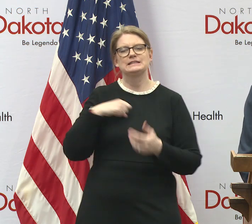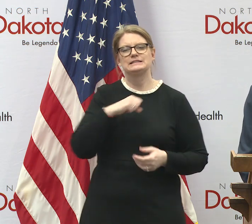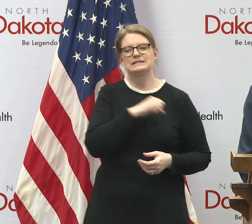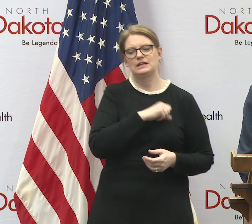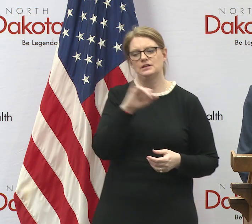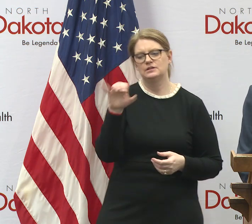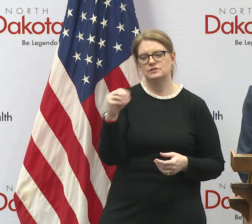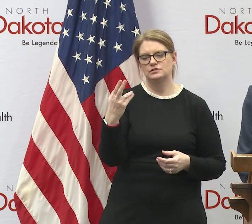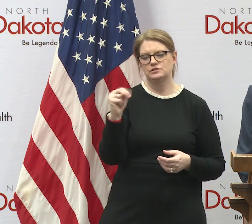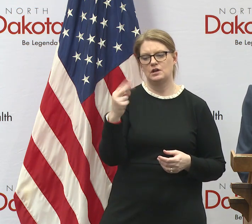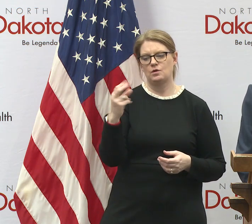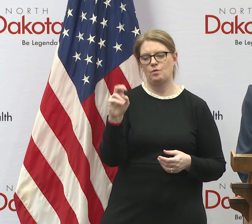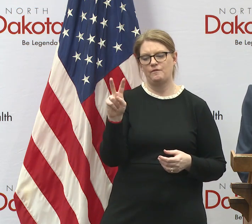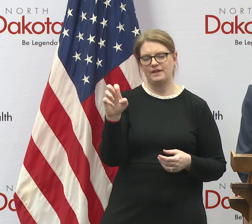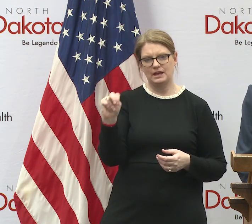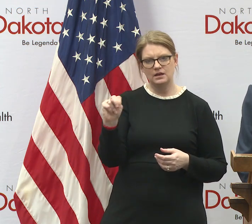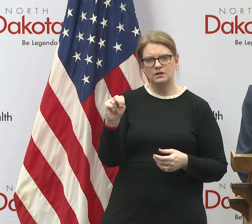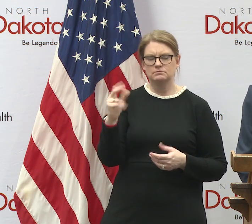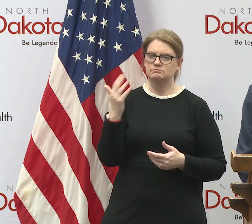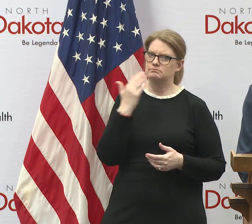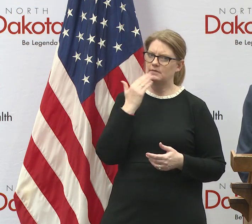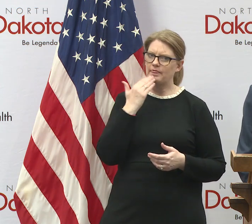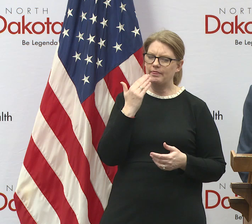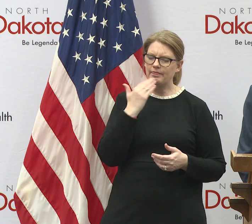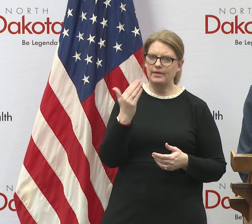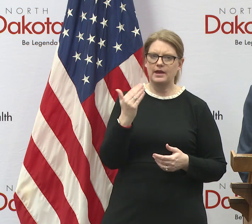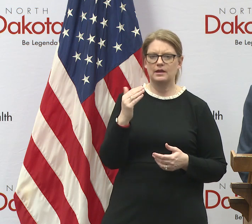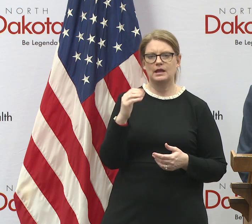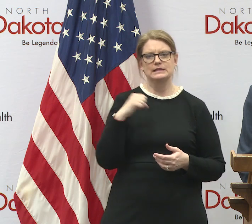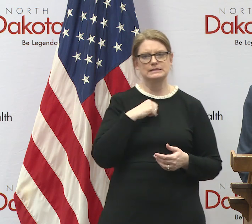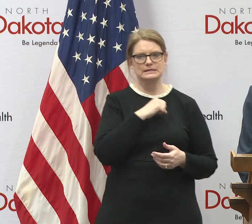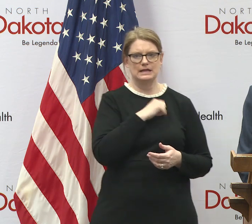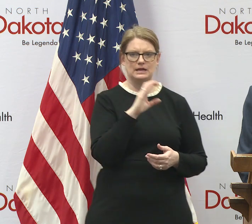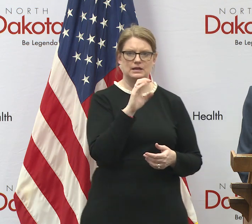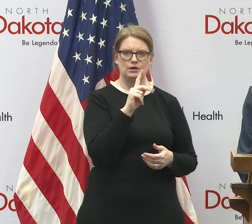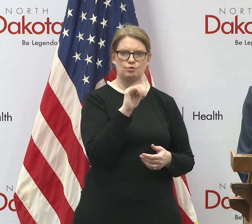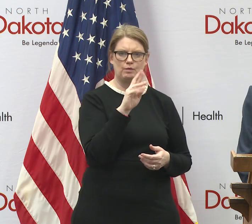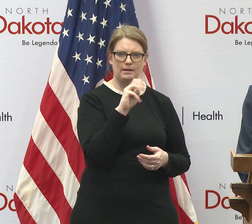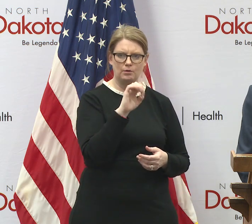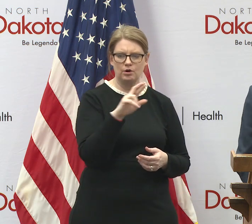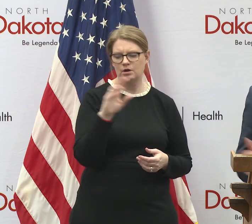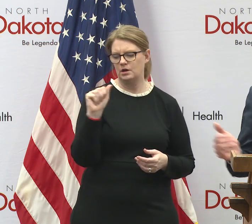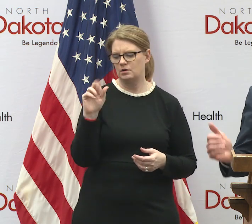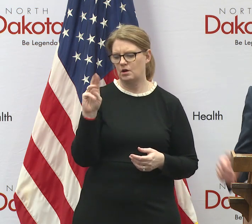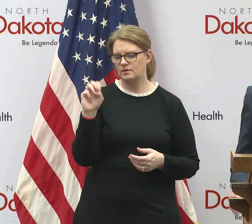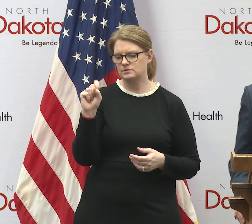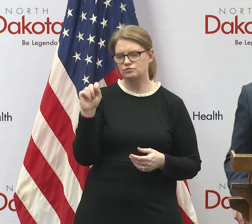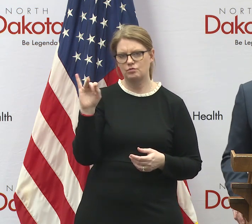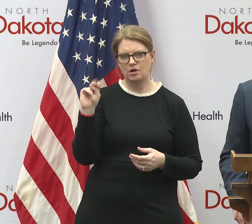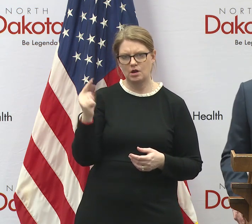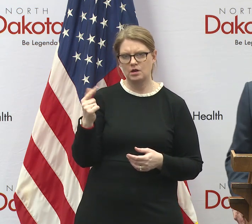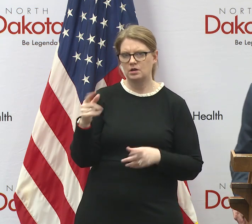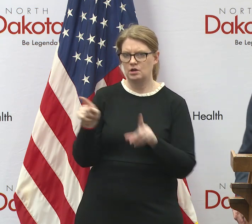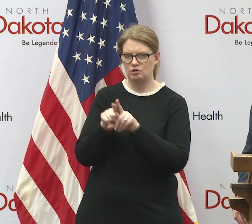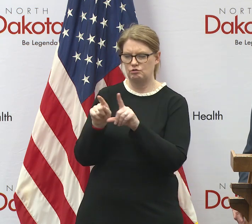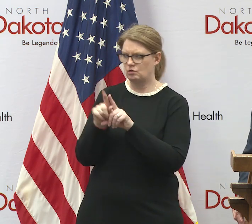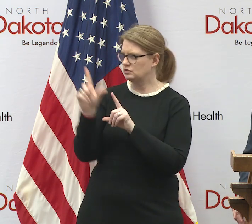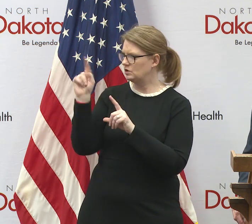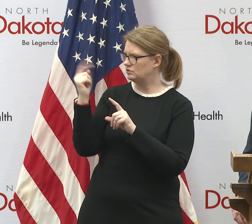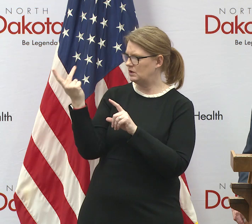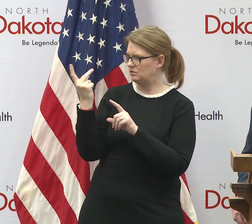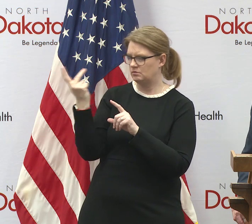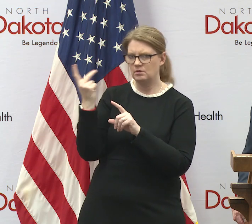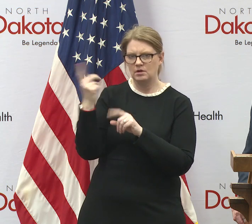I want to thank Senator Hoeven and Senator Kramer and Congressman Armstrong, who Lieutenant Governor Brent Sanford and I have